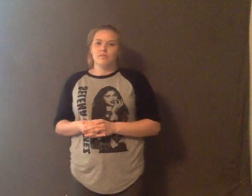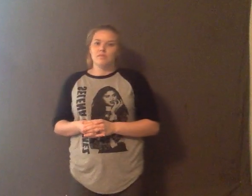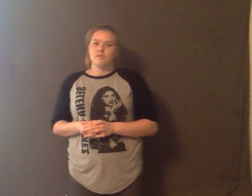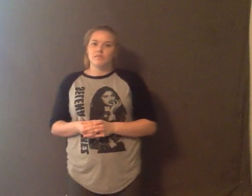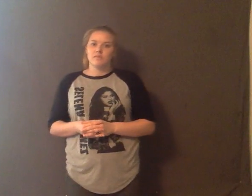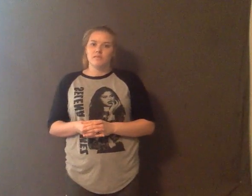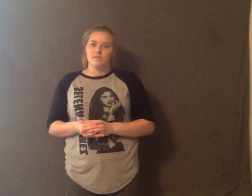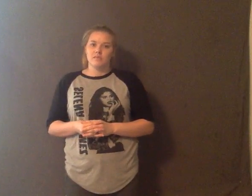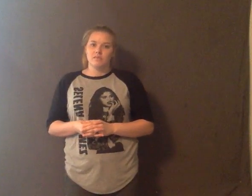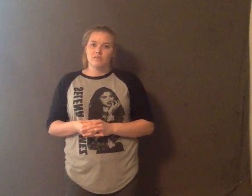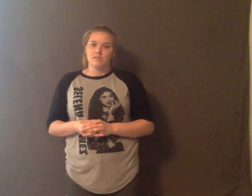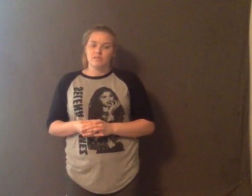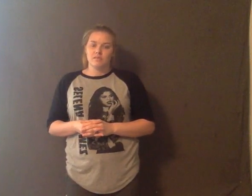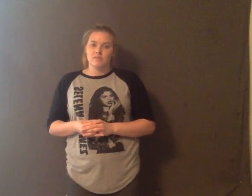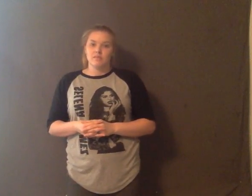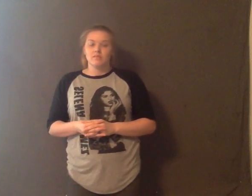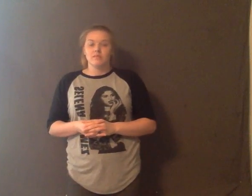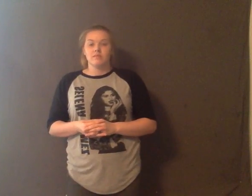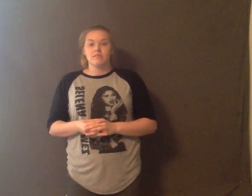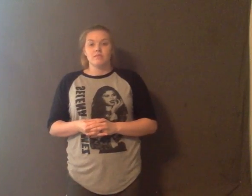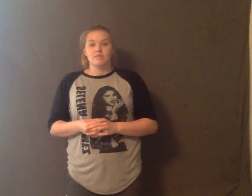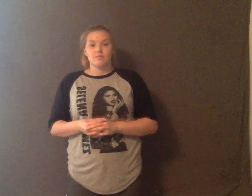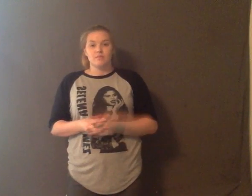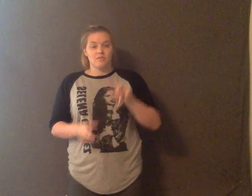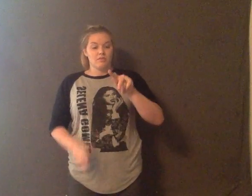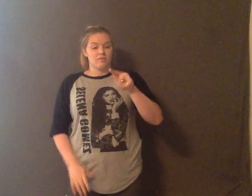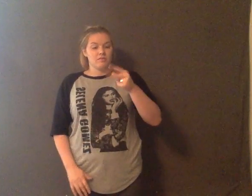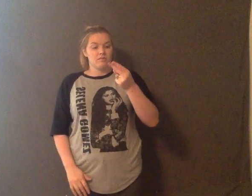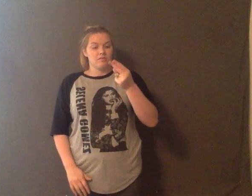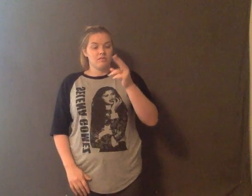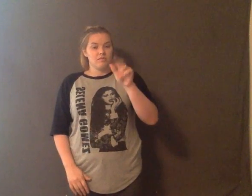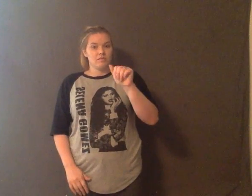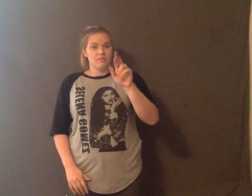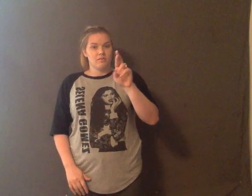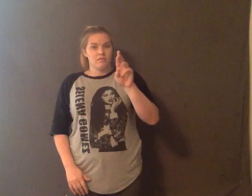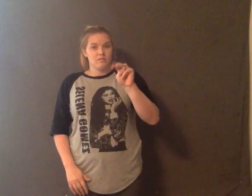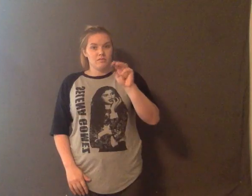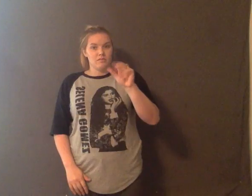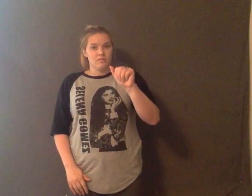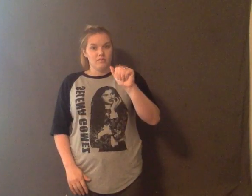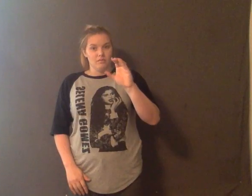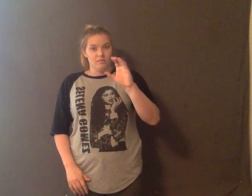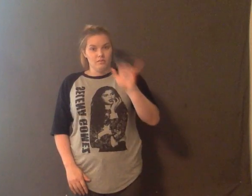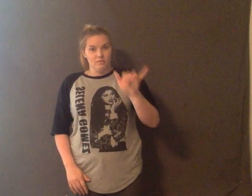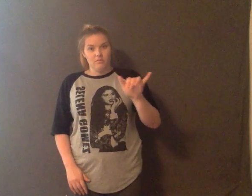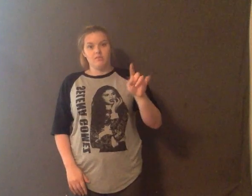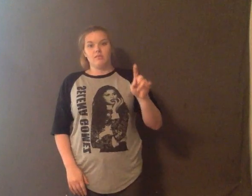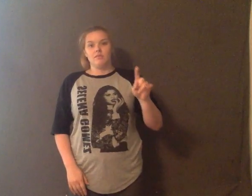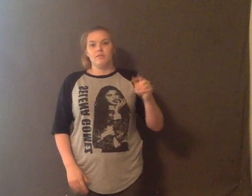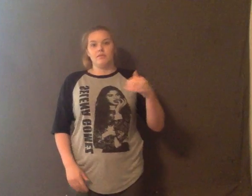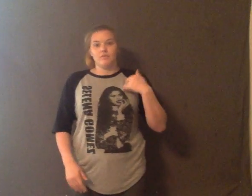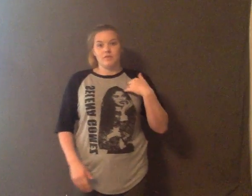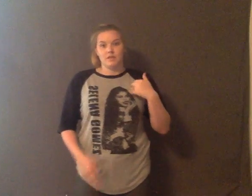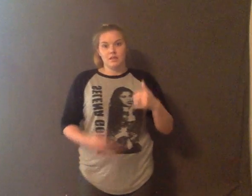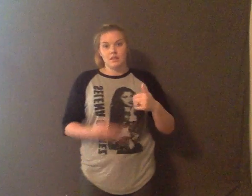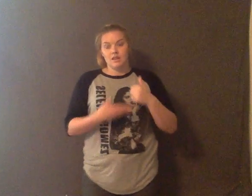pharmaceutical aspect of it, and the fact that there's a very strong pharmaceutical industry and lobby that has a huge stake in preserving the status quo. These